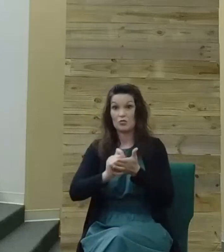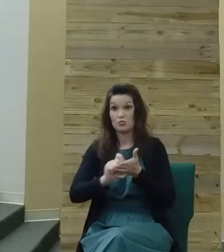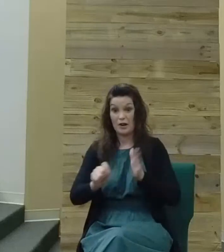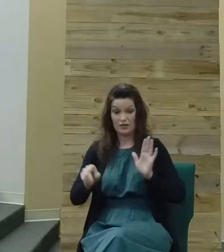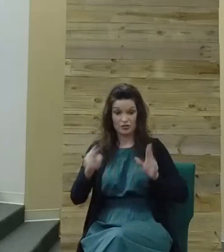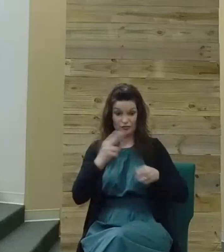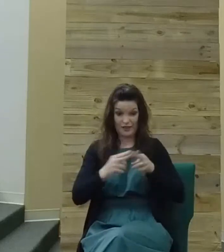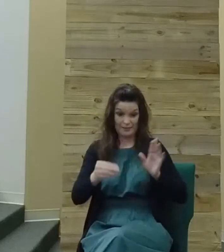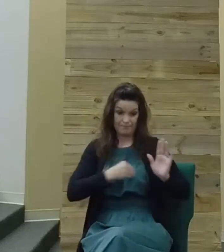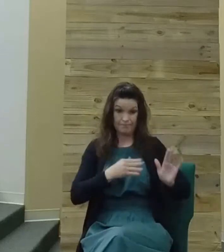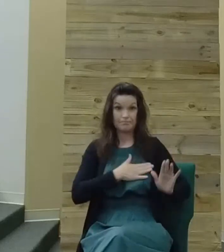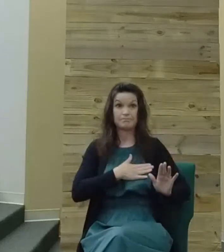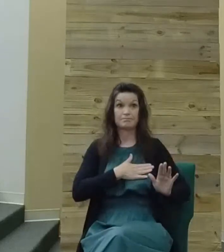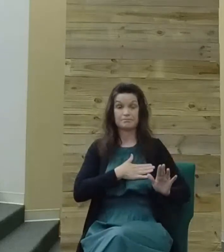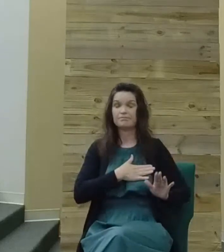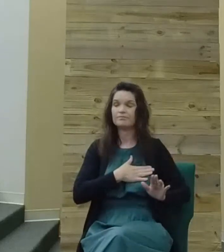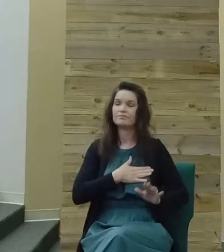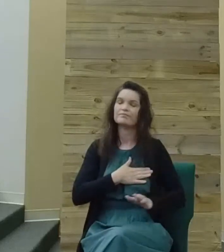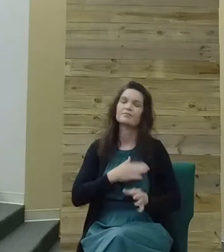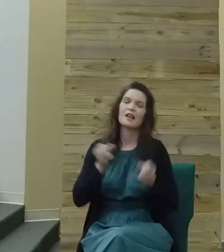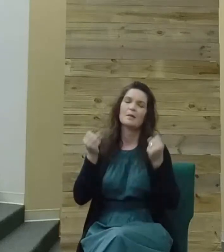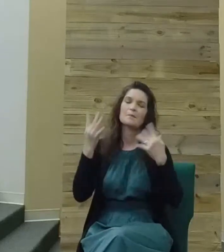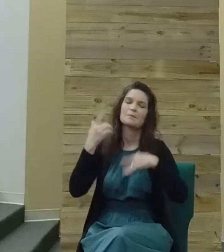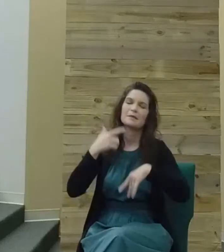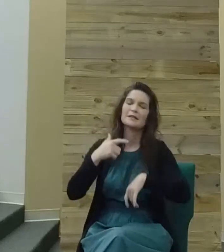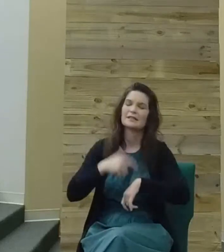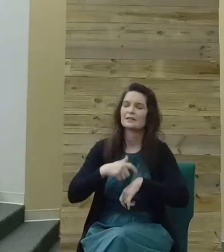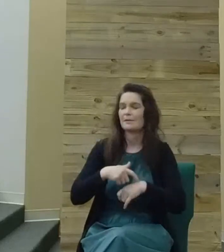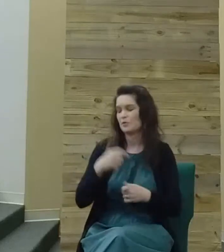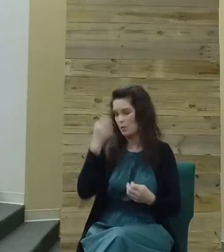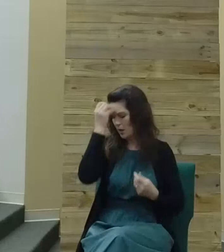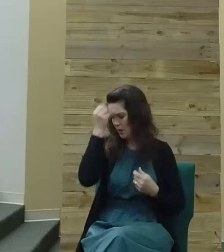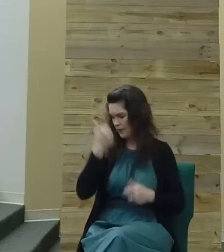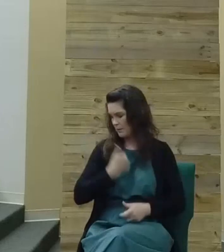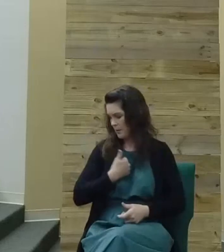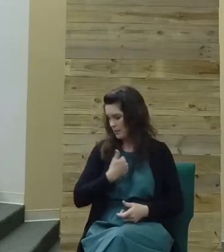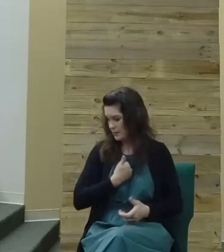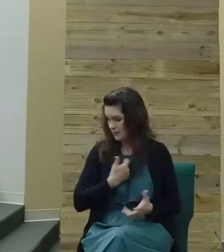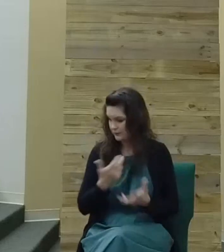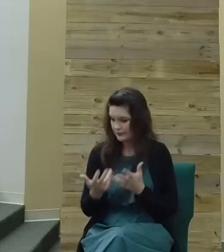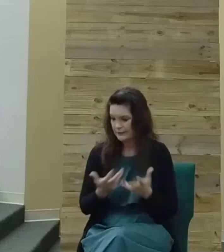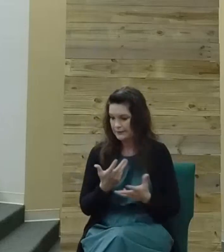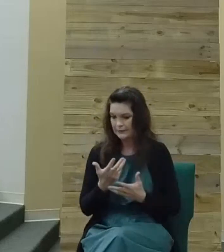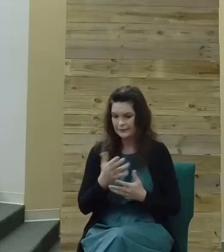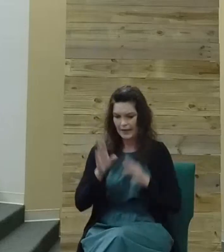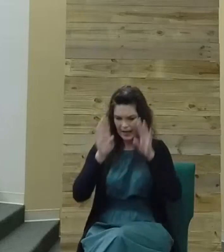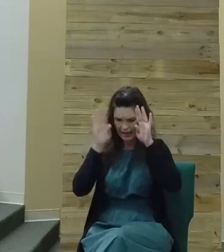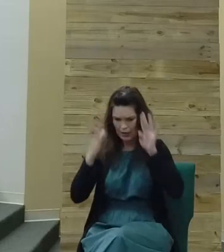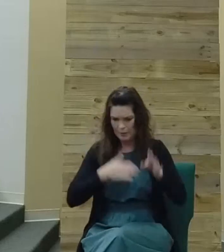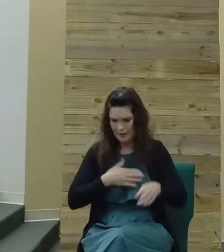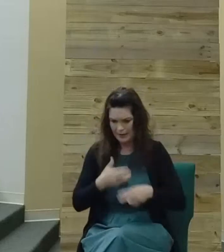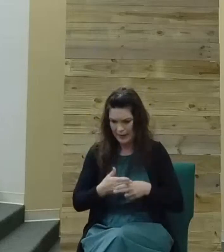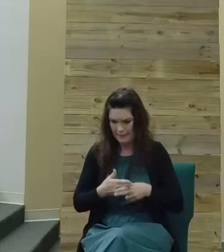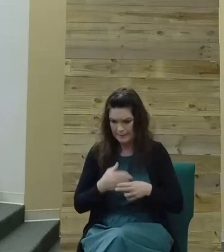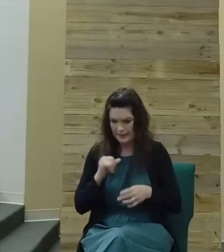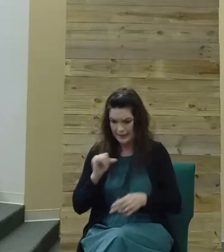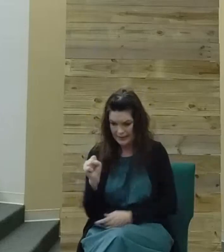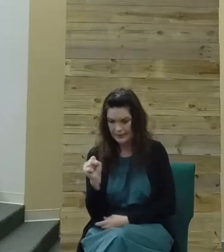write your name in there. A lot of times when we think about ourselves and we think, "Hello, my name